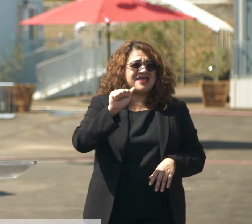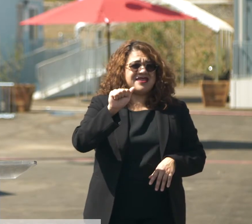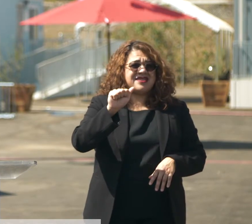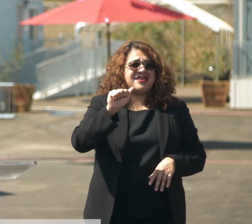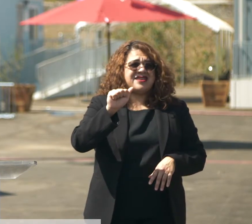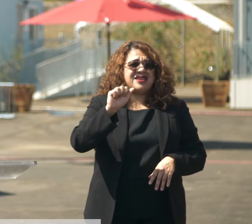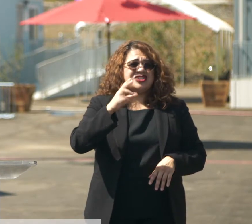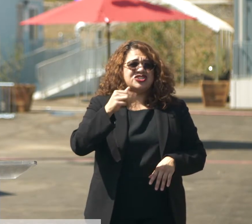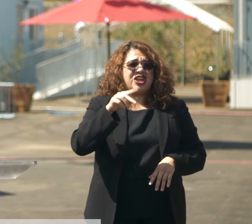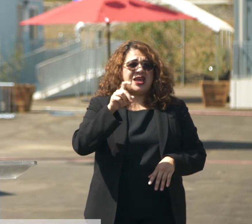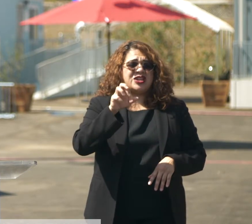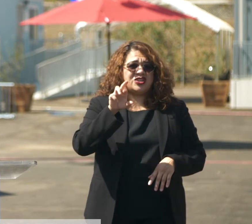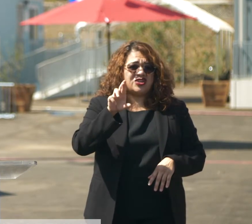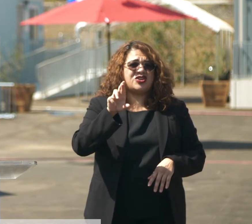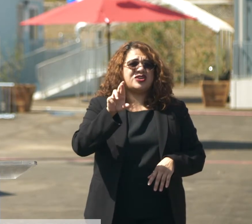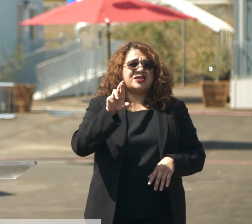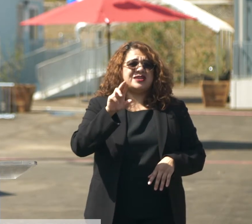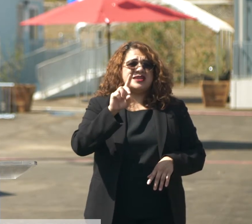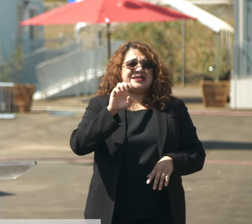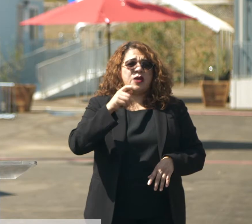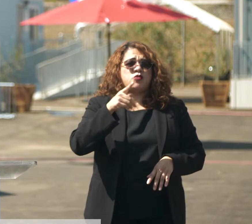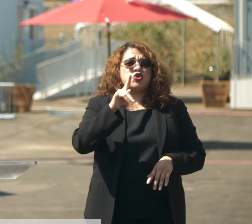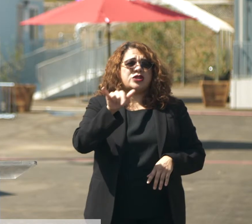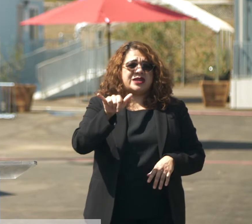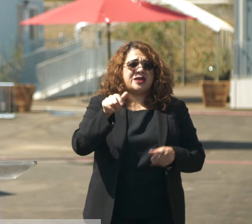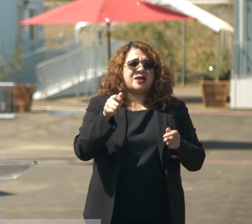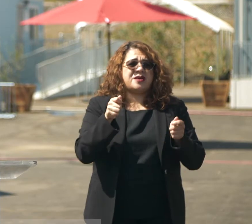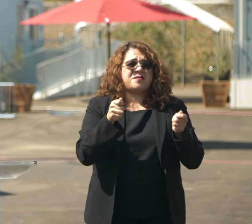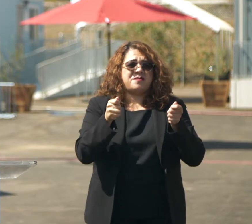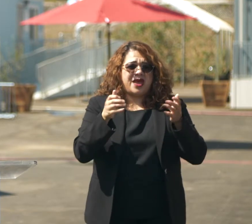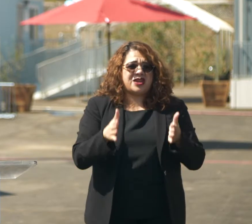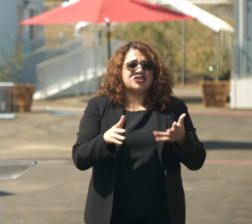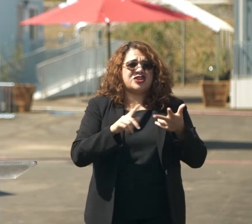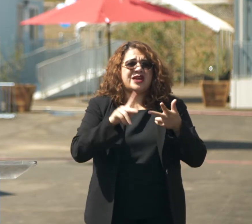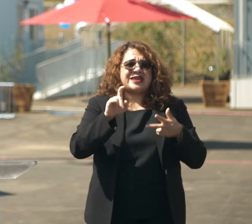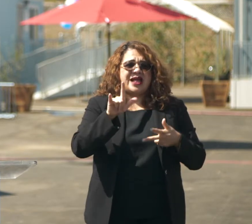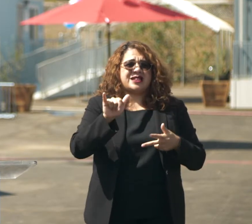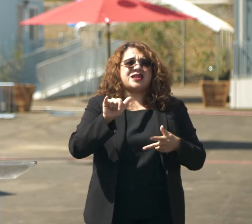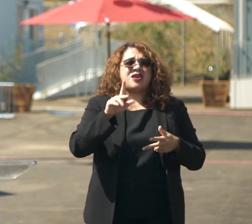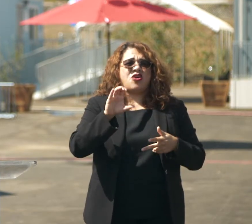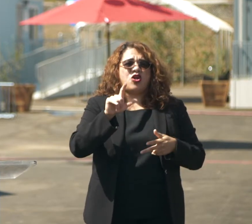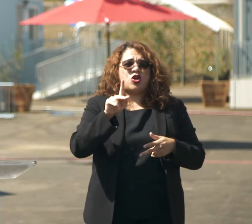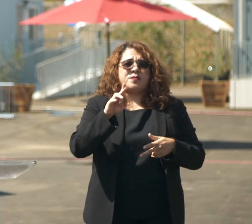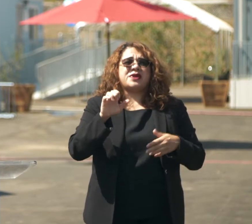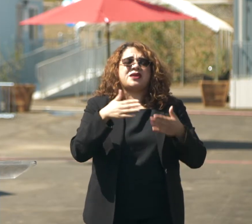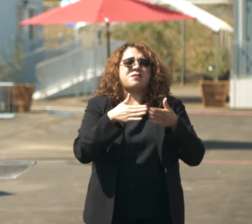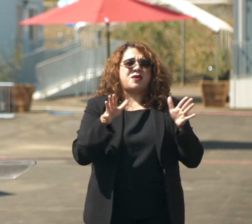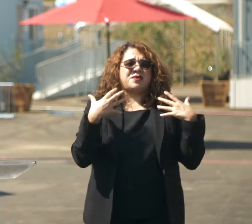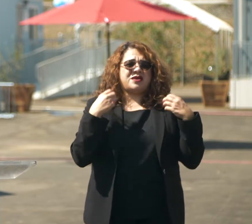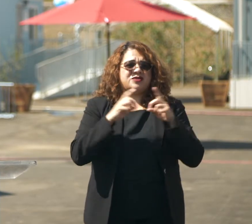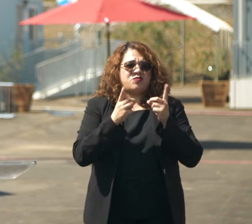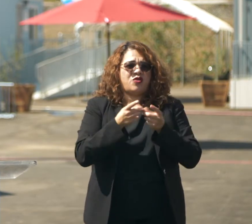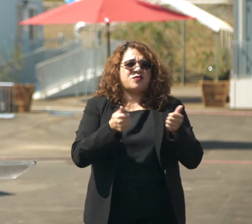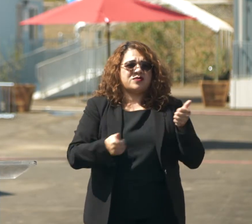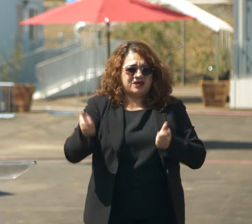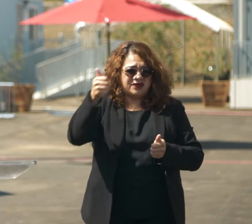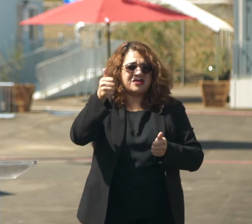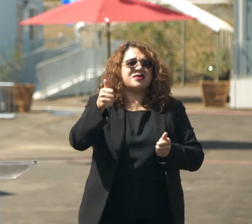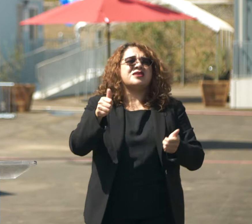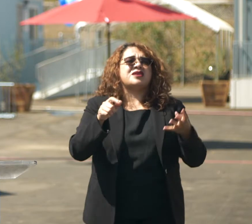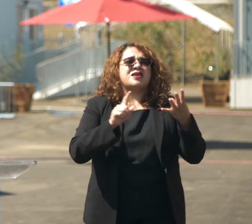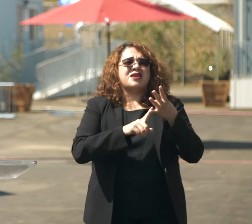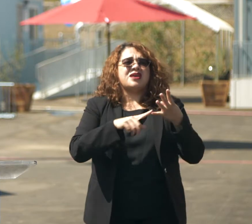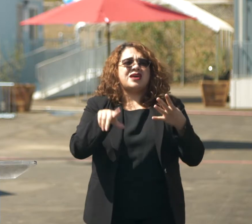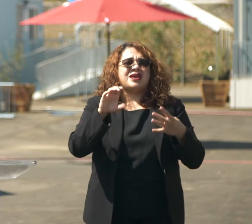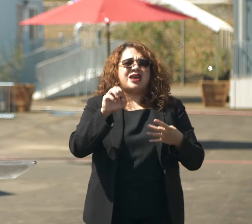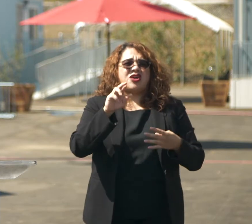Eric Lopez, who is our director of public works. As mayor, I'm incredibly proud to be here at this moment. This has been a project that we have all supported